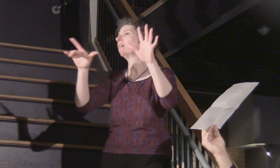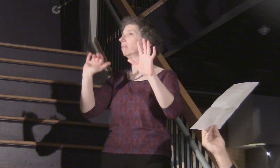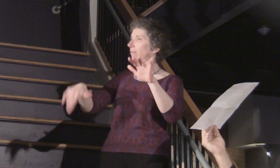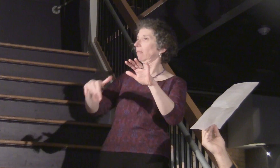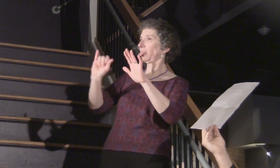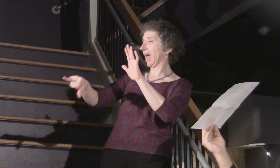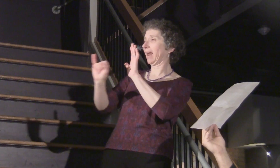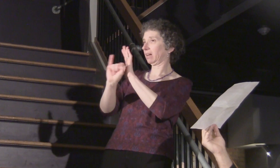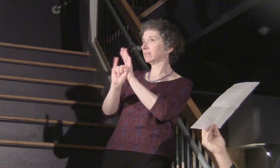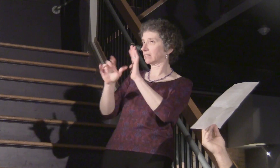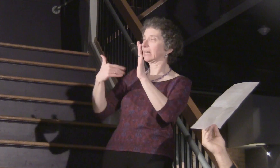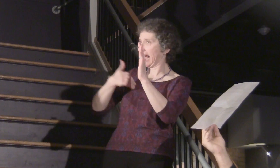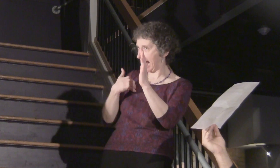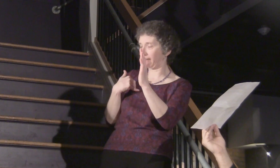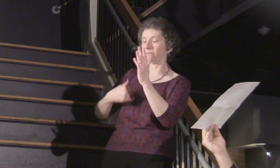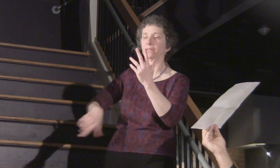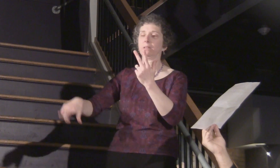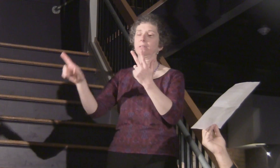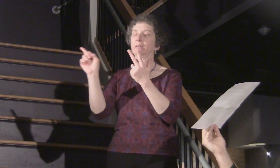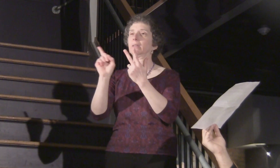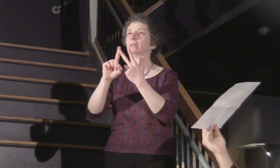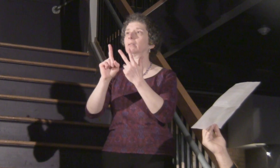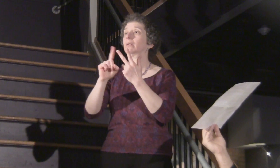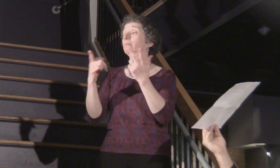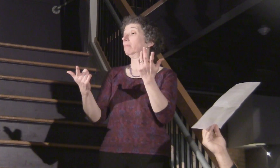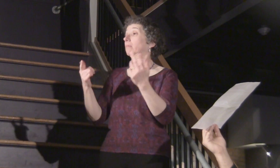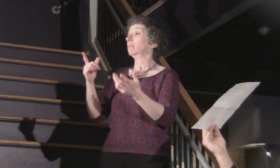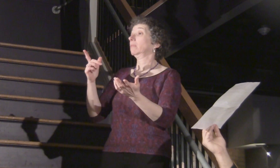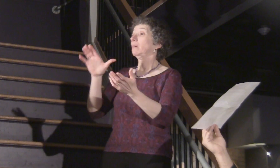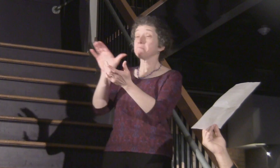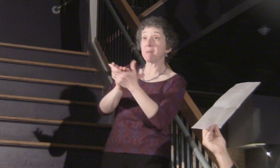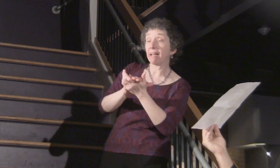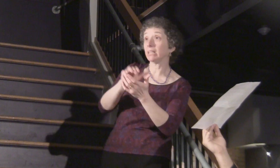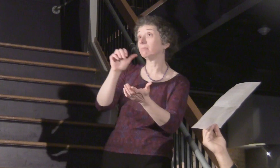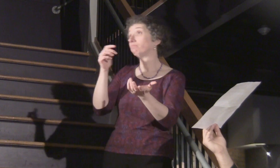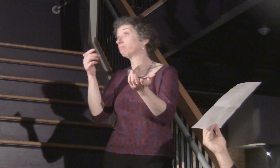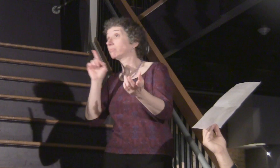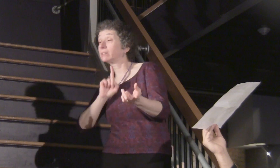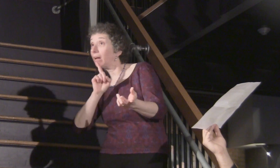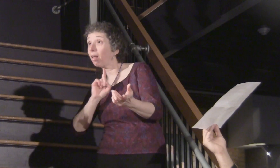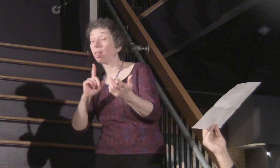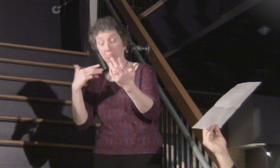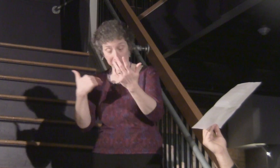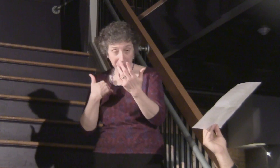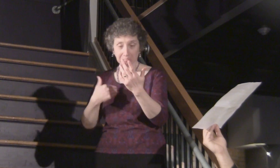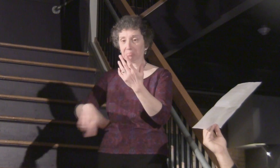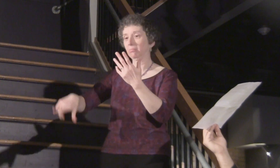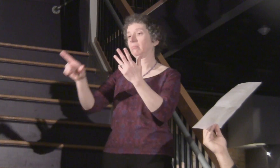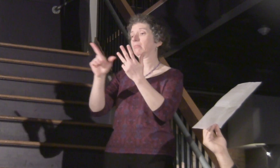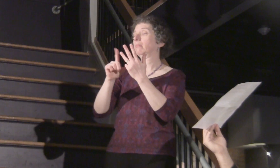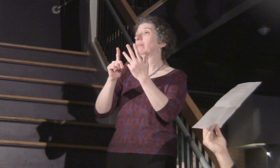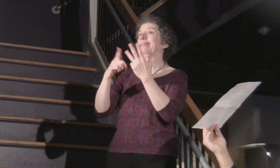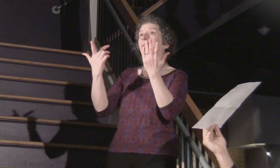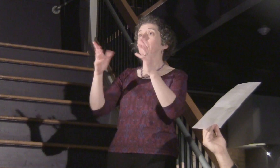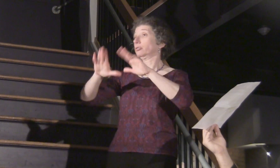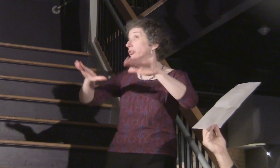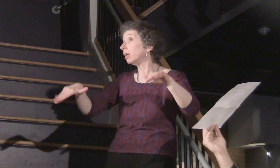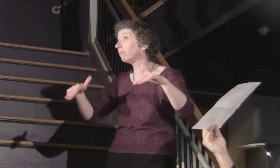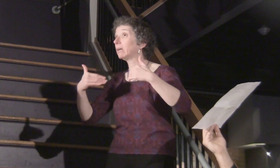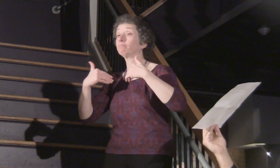cochlear implant, you know, that. We have that identity as well. And now the third identity, maybe married, single. The fourth identity